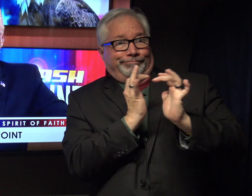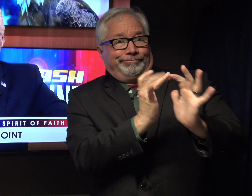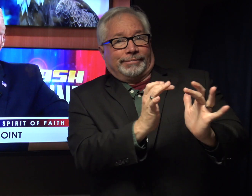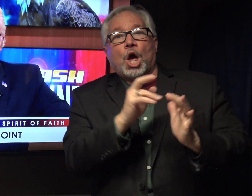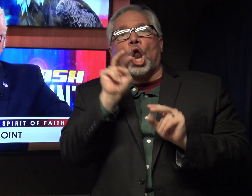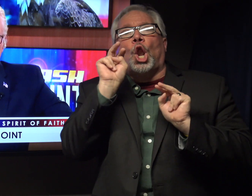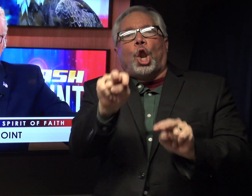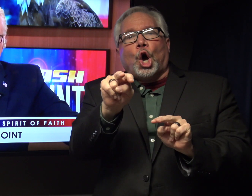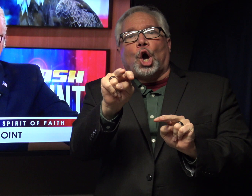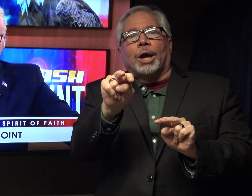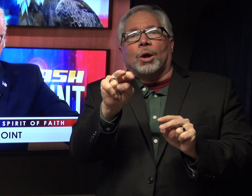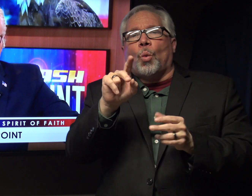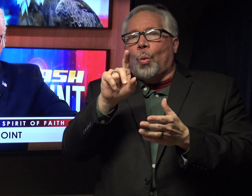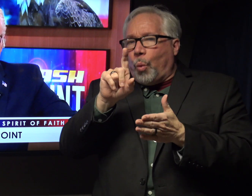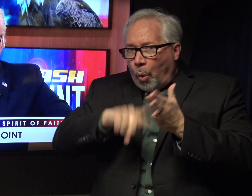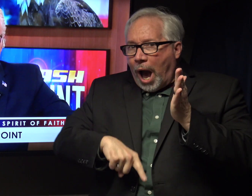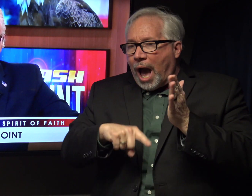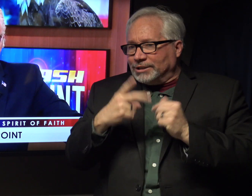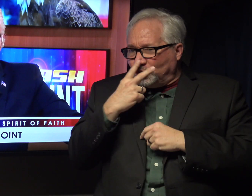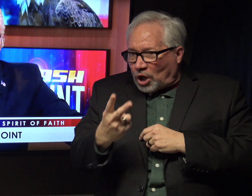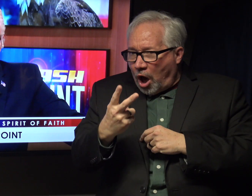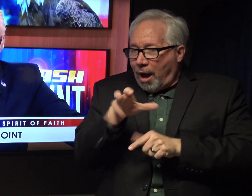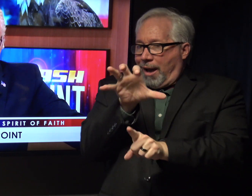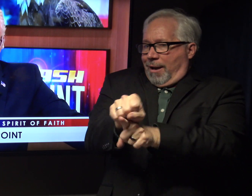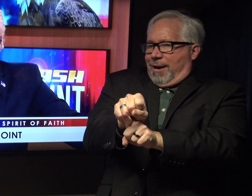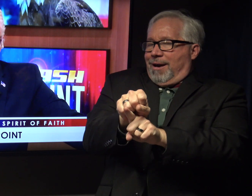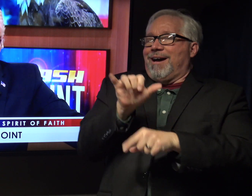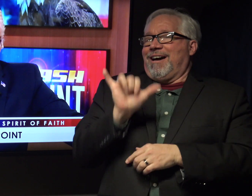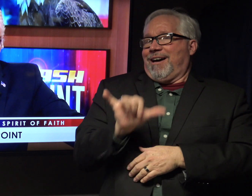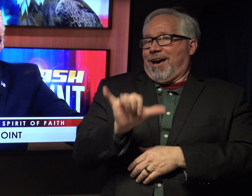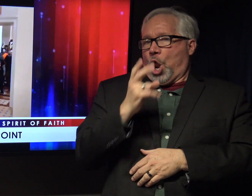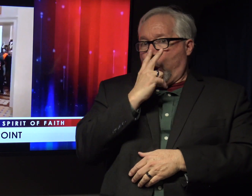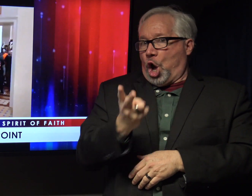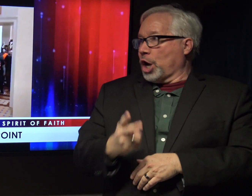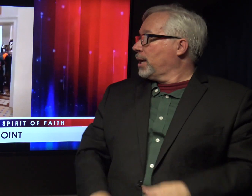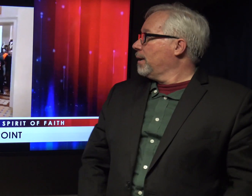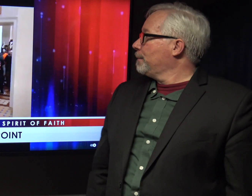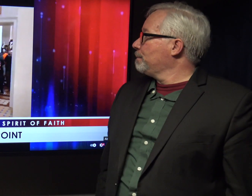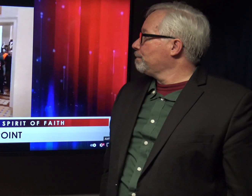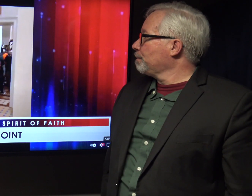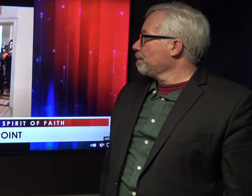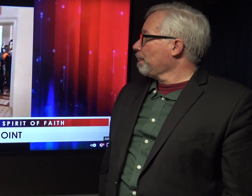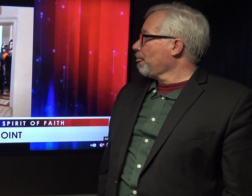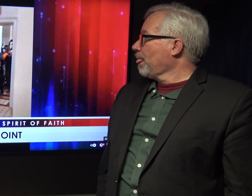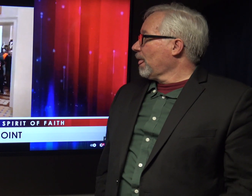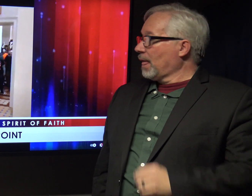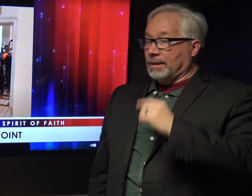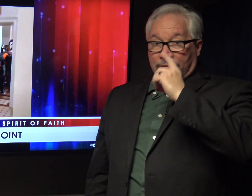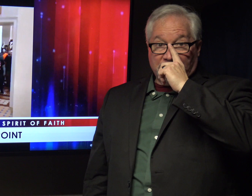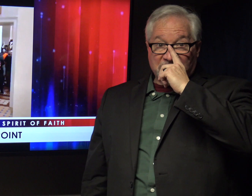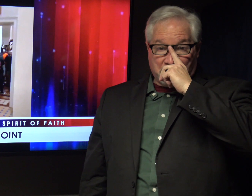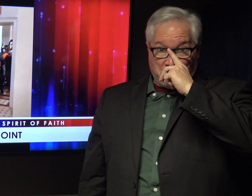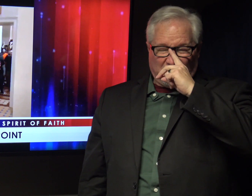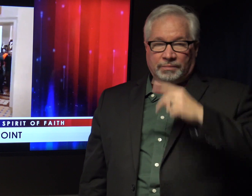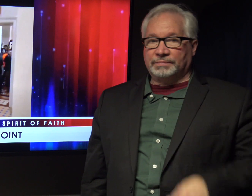came through when they came through the door. Now watch, I'll talk over it, you can go ahead and play it, just kind of scroll